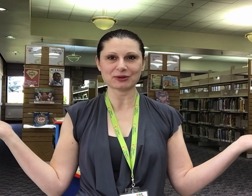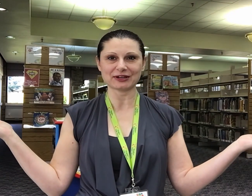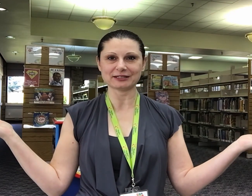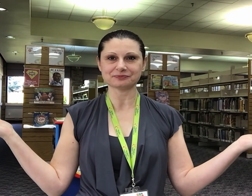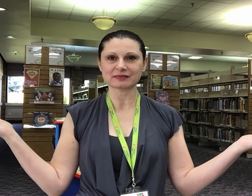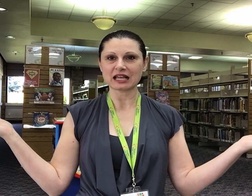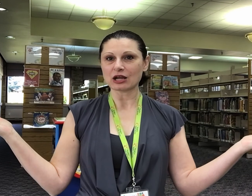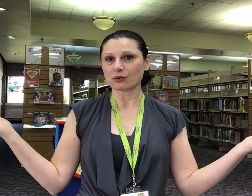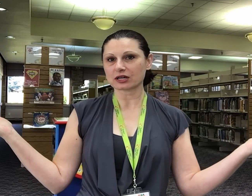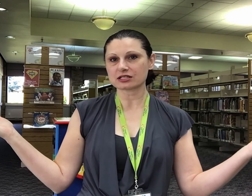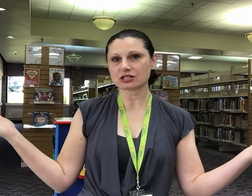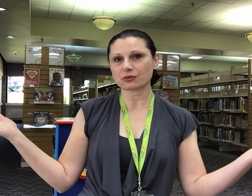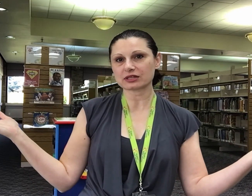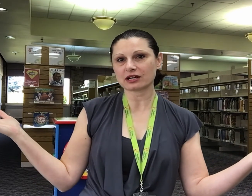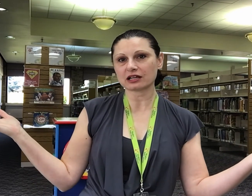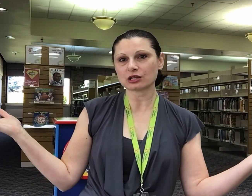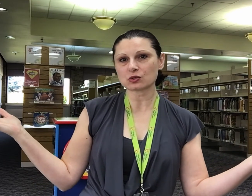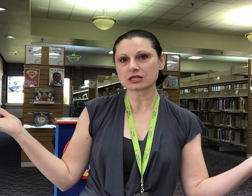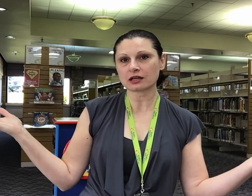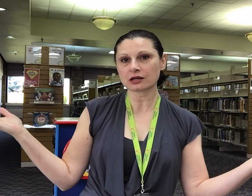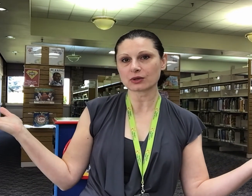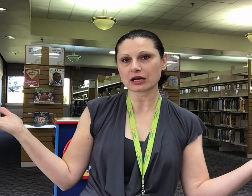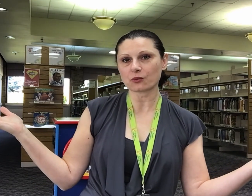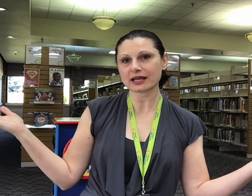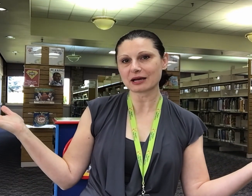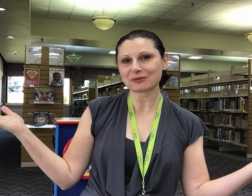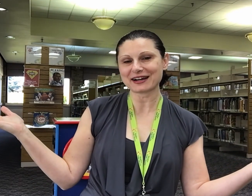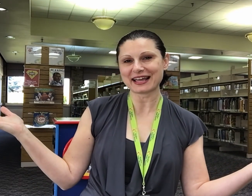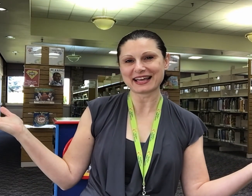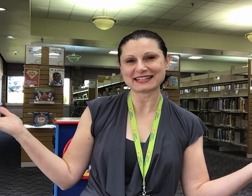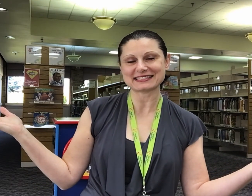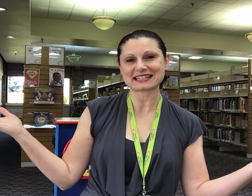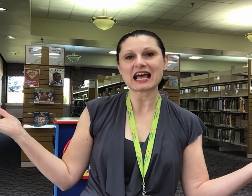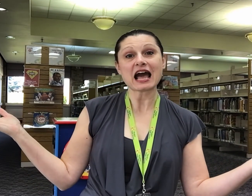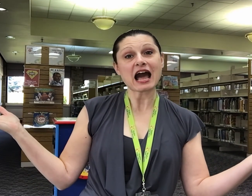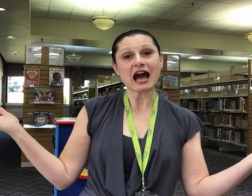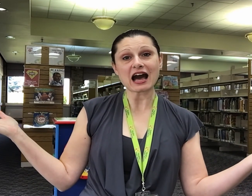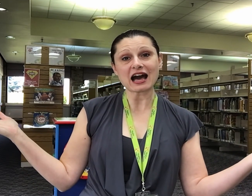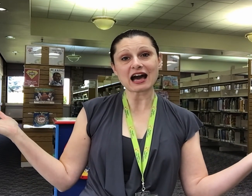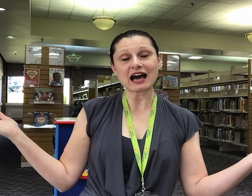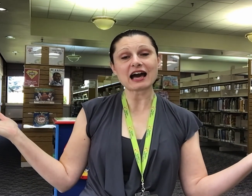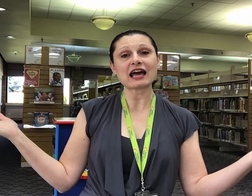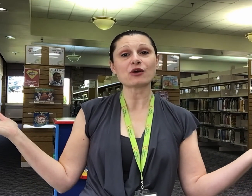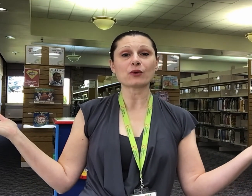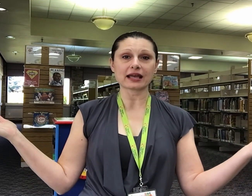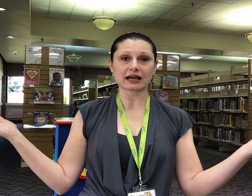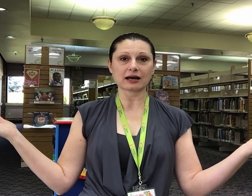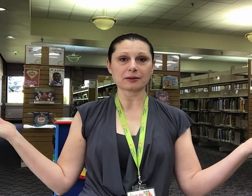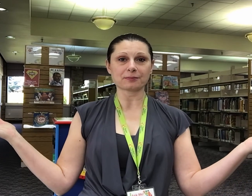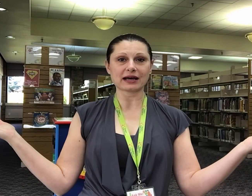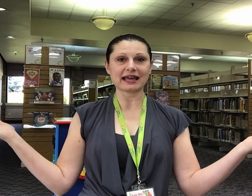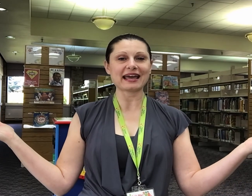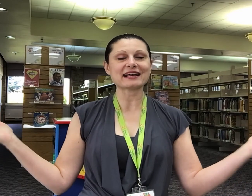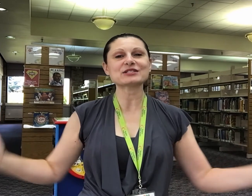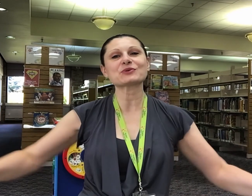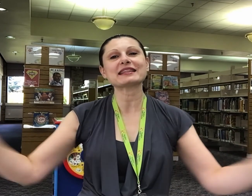Library. We're going to start with our hello song. We're going to wake up our hands. I wake up my hands with a